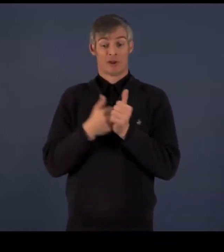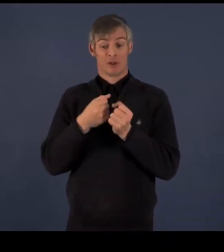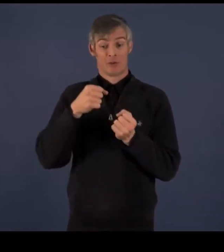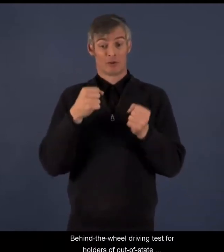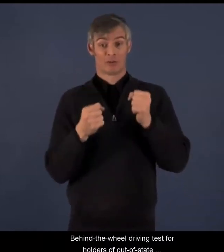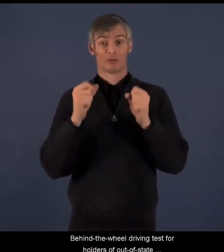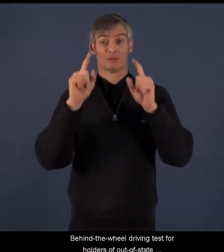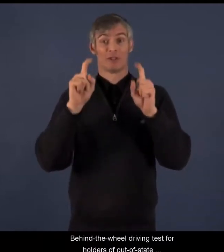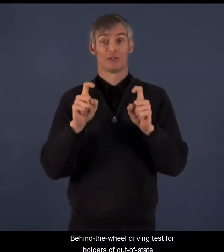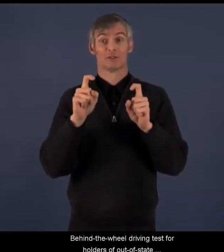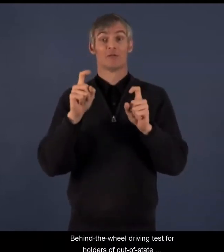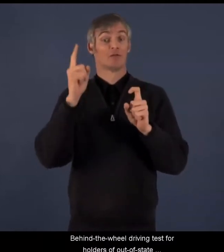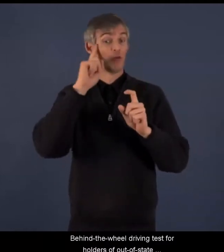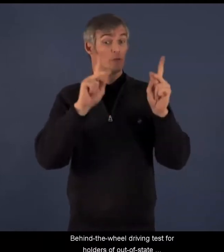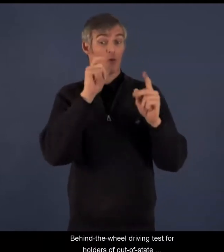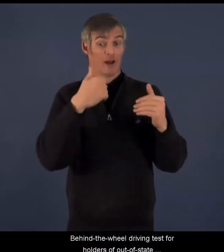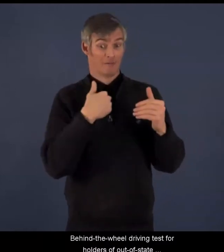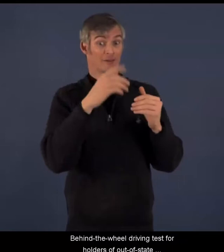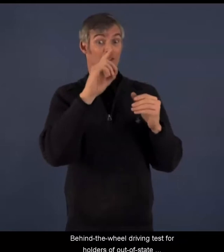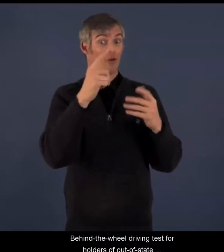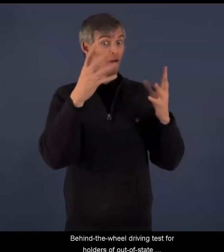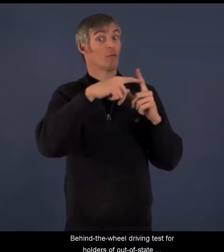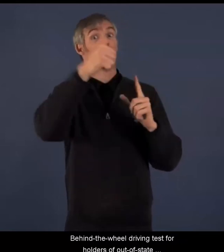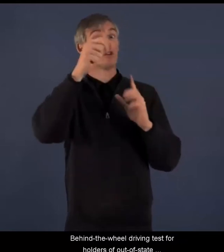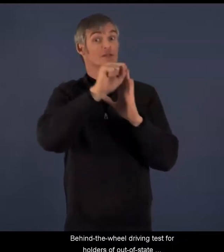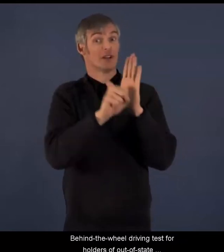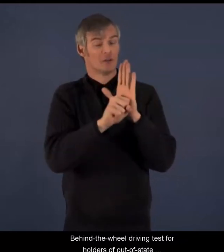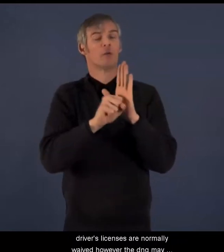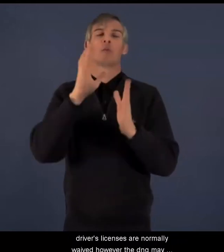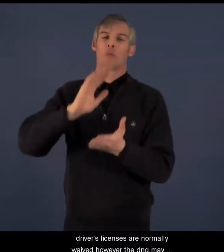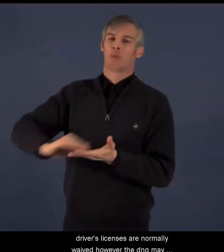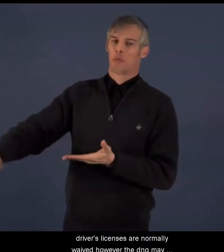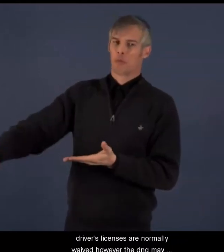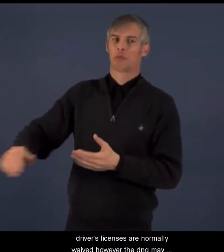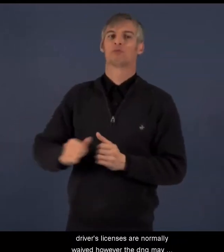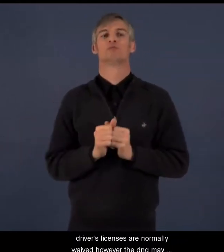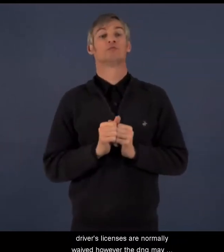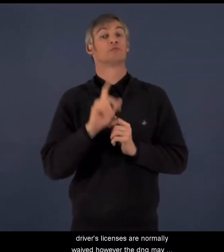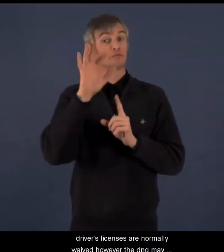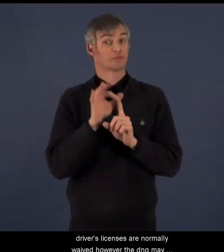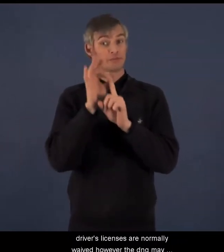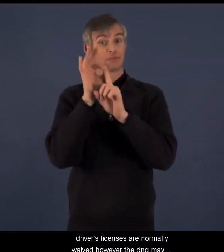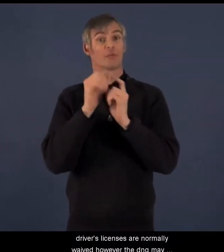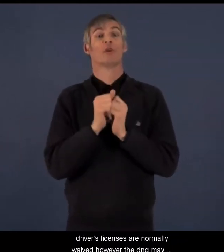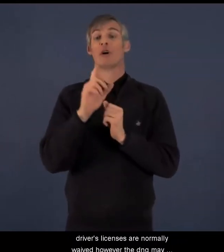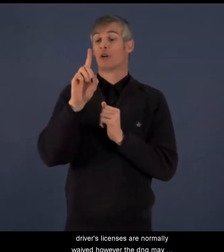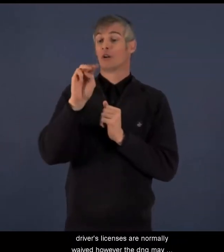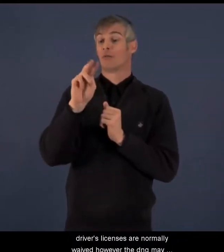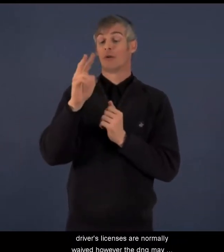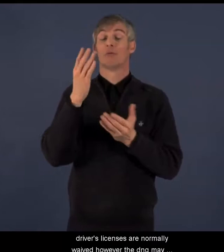The behind-the-wheel driving tests for holders of out-of-state driver's licenses are normally waived. However, the